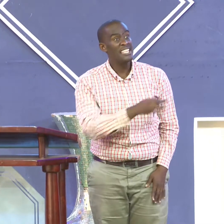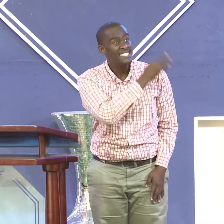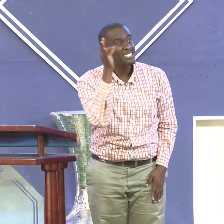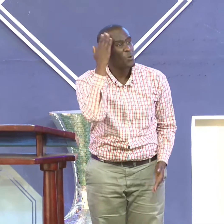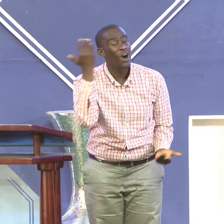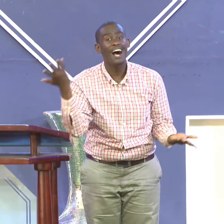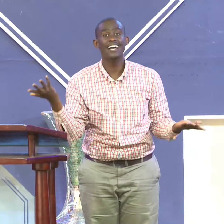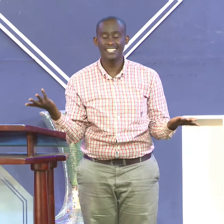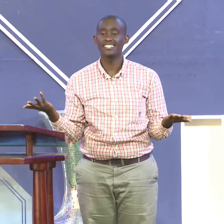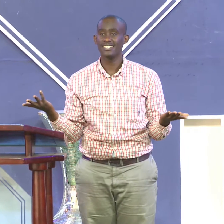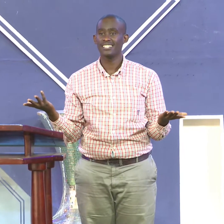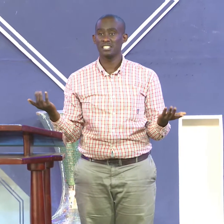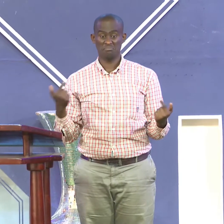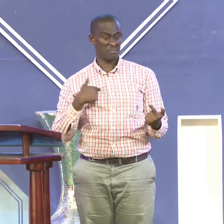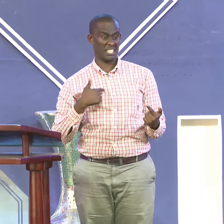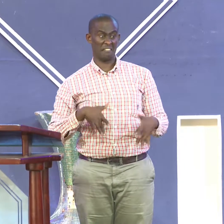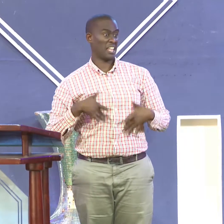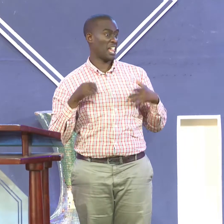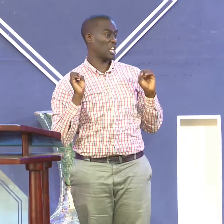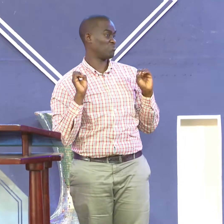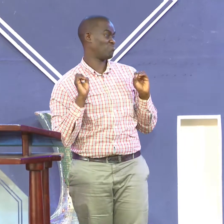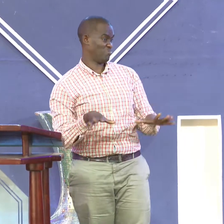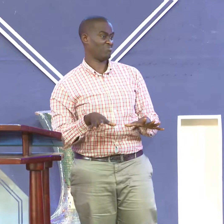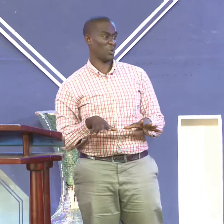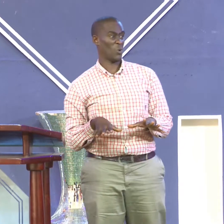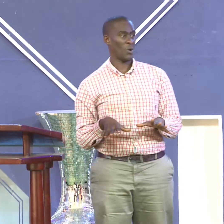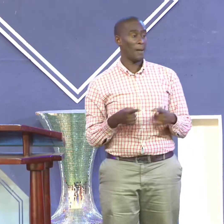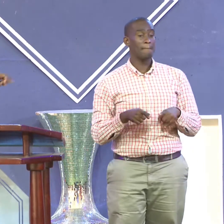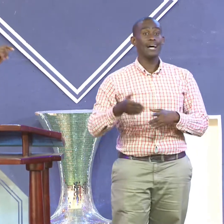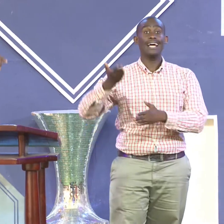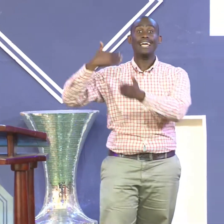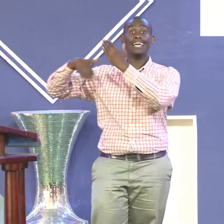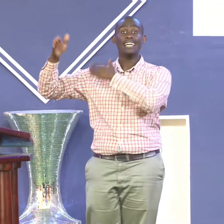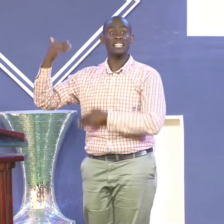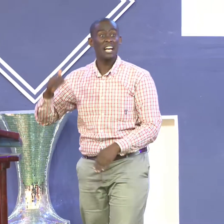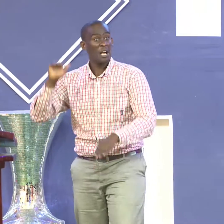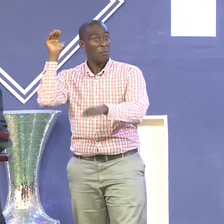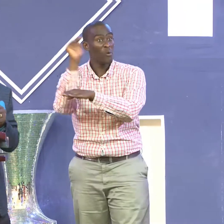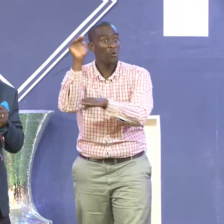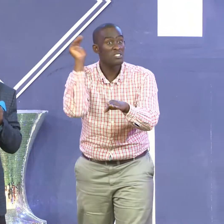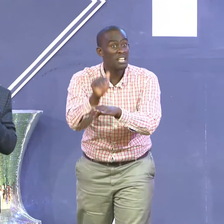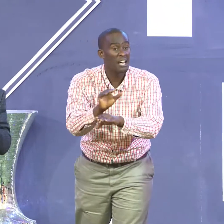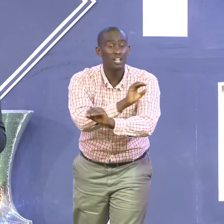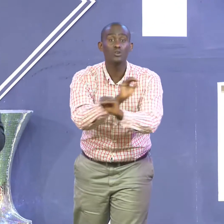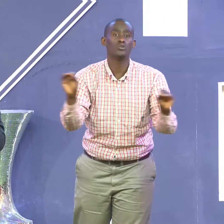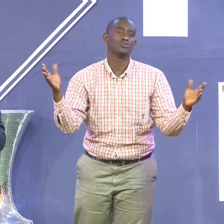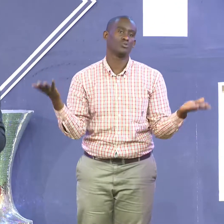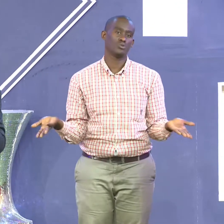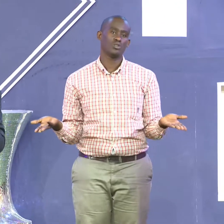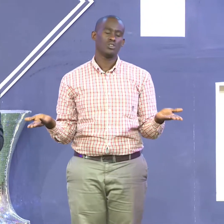what are we fasting for? I don't feel it. But the other time you would not inquire